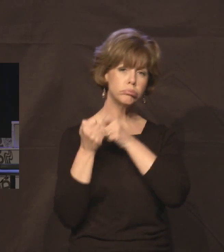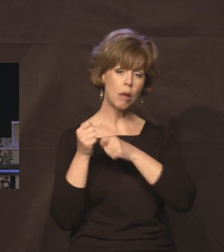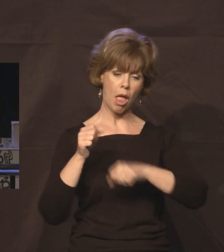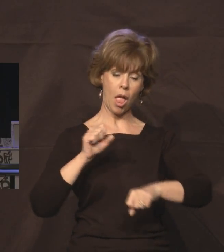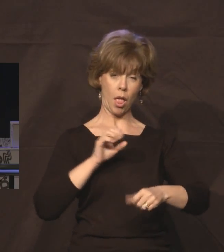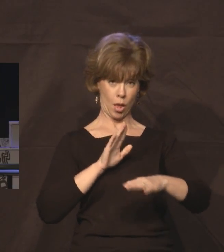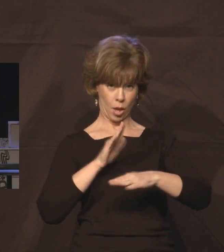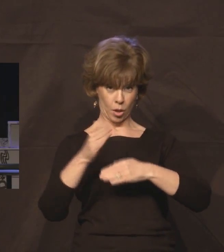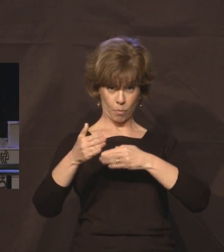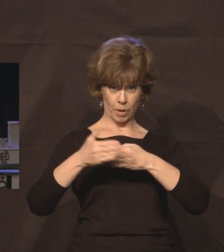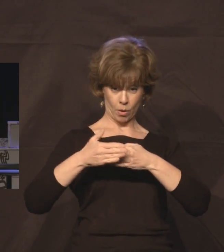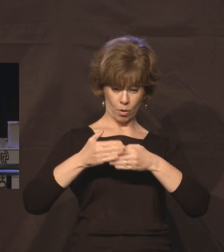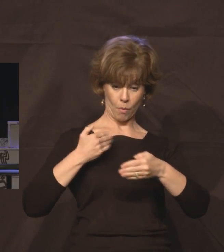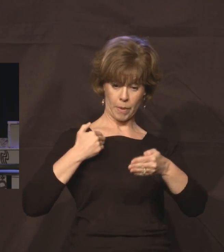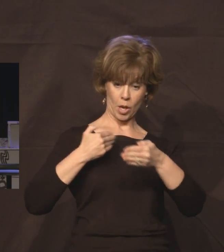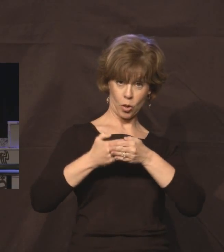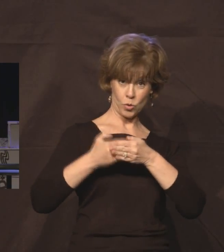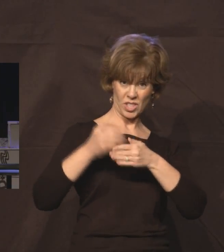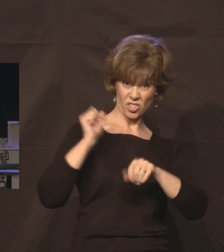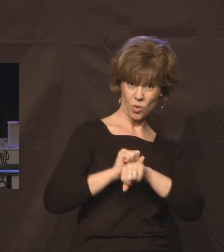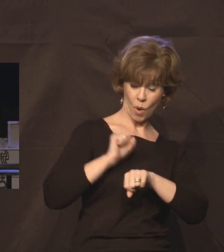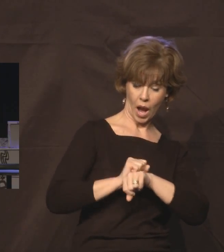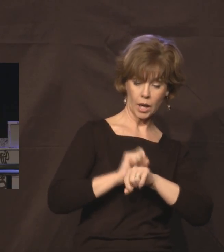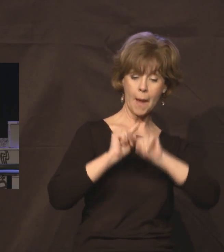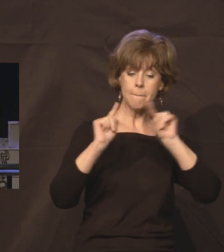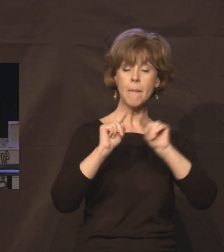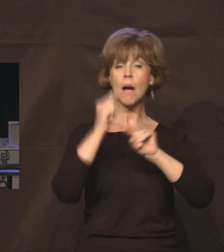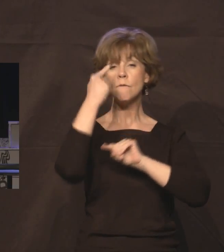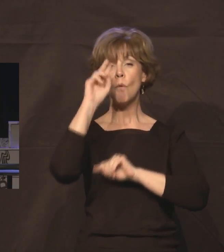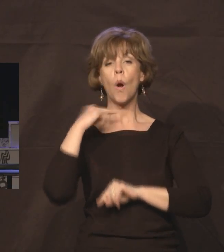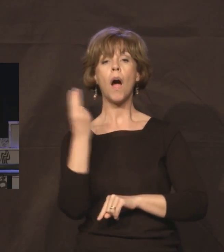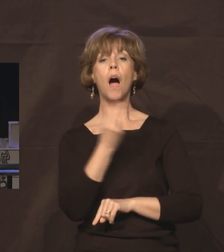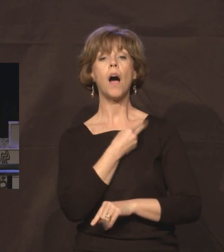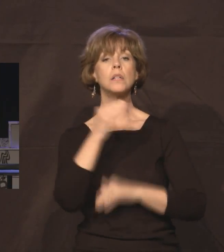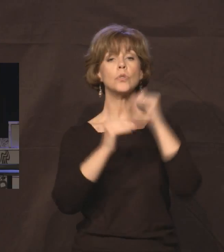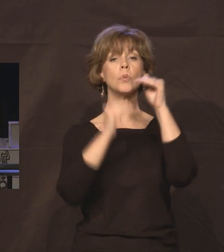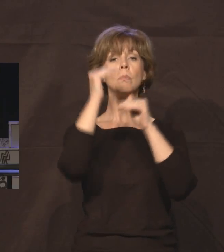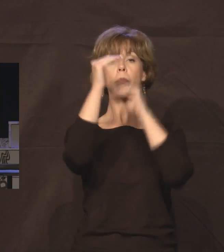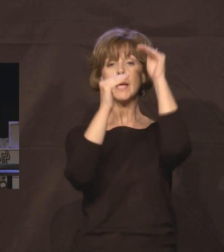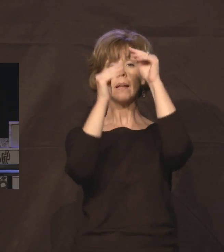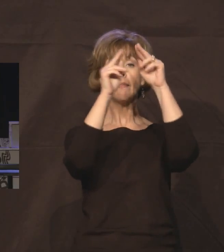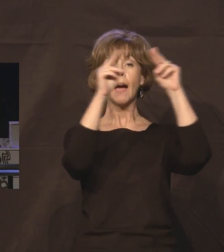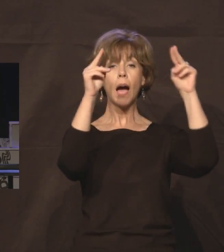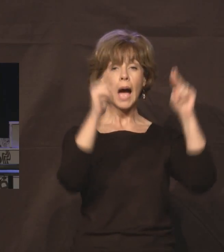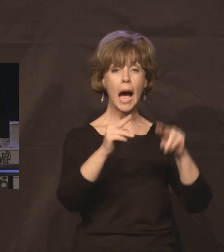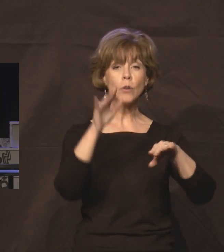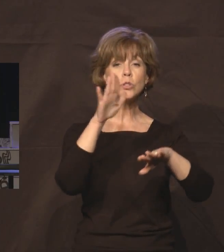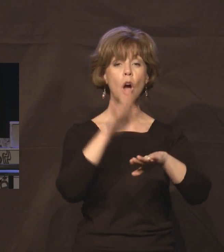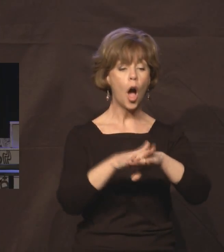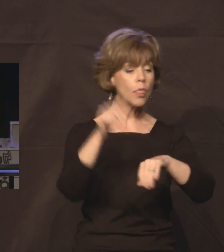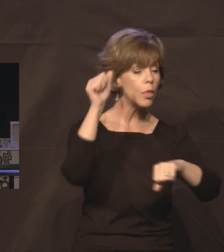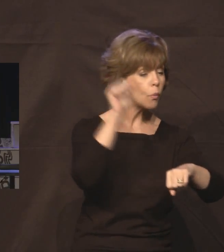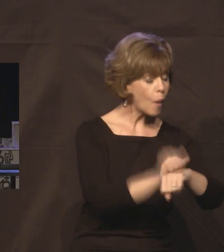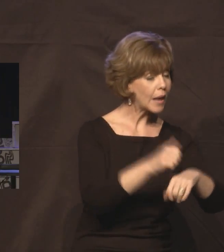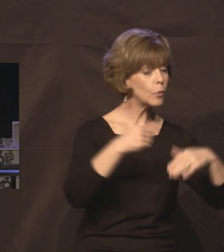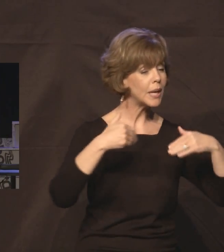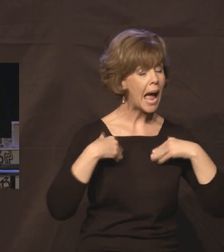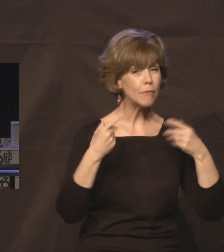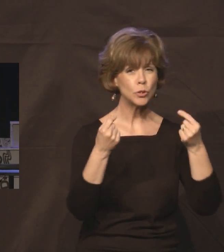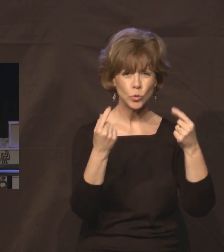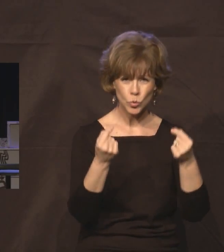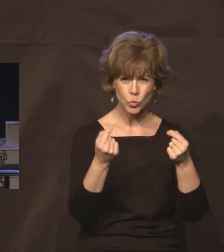bedrock. But see, for us to build the house on the rock, it means we got to do the hard work of digging